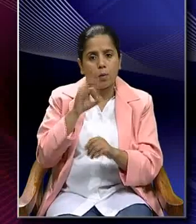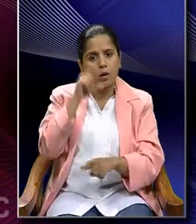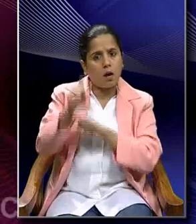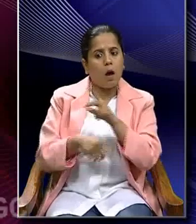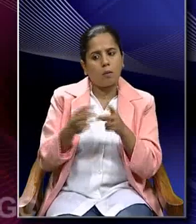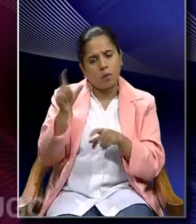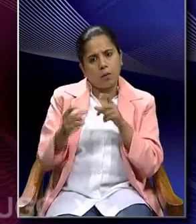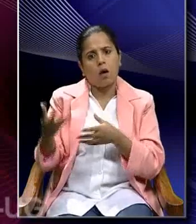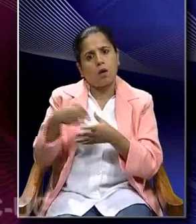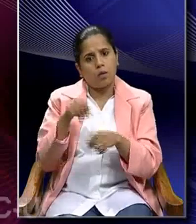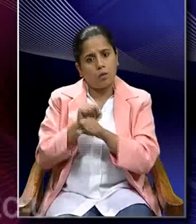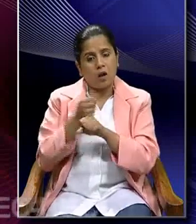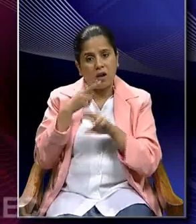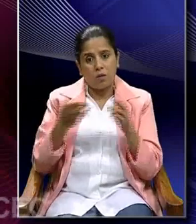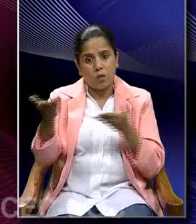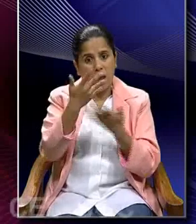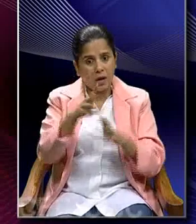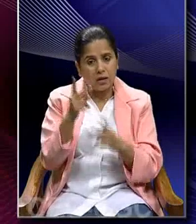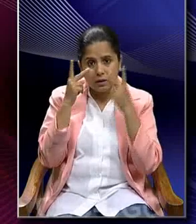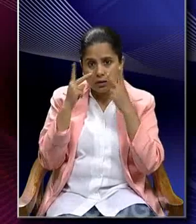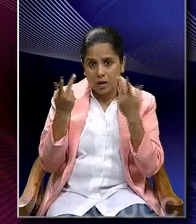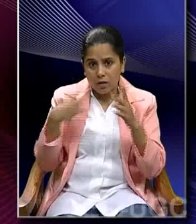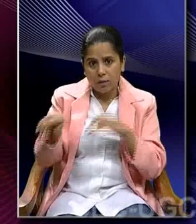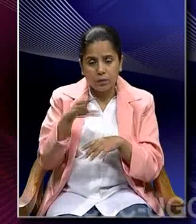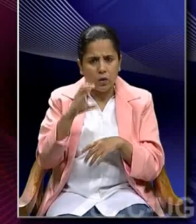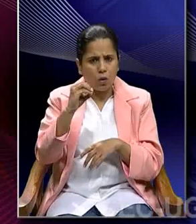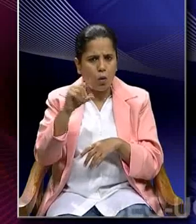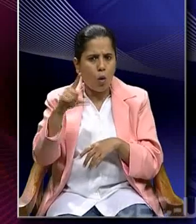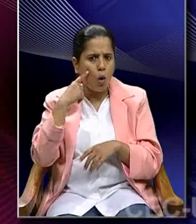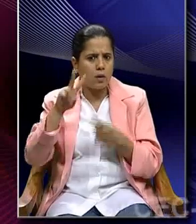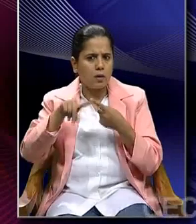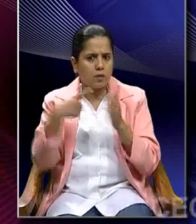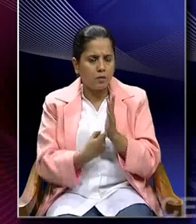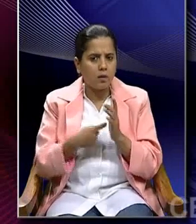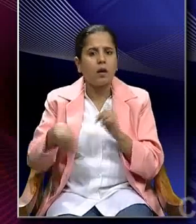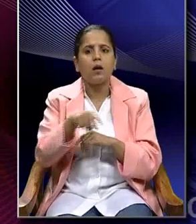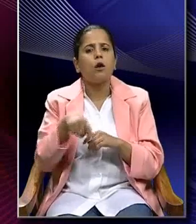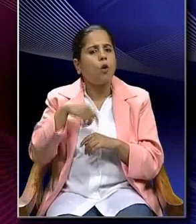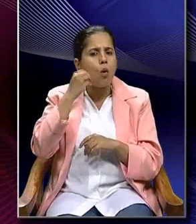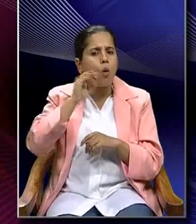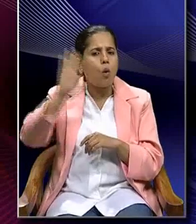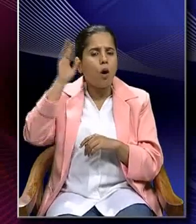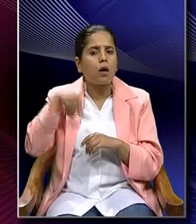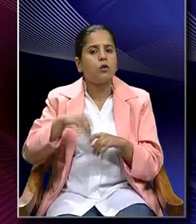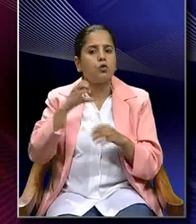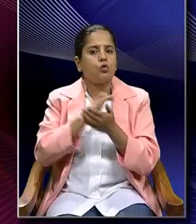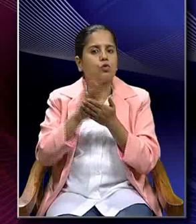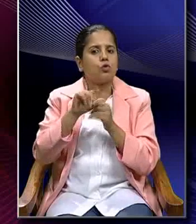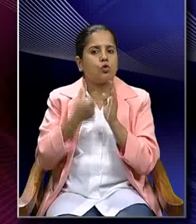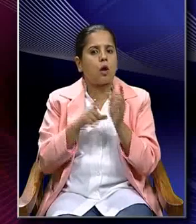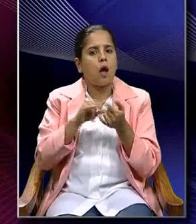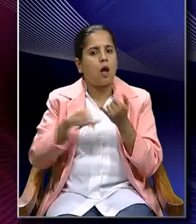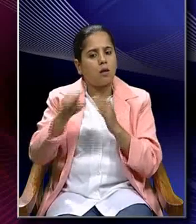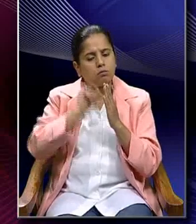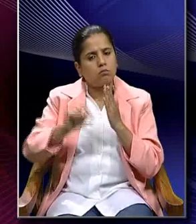industrialization. If any of you have seen Oliver Twist or seen the old films and writings of Charles Dickens, there were